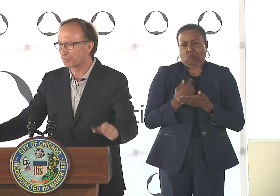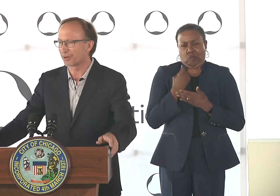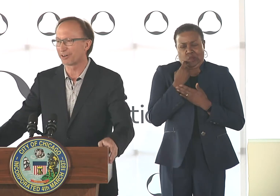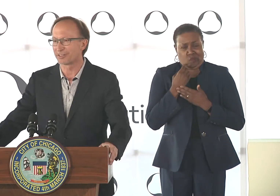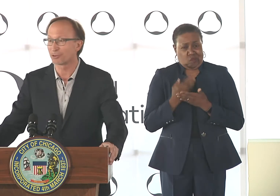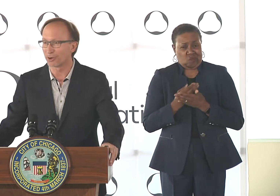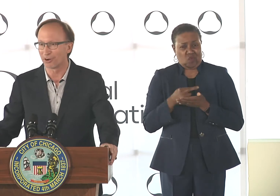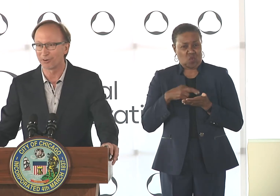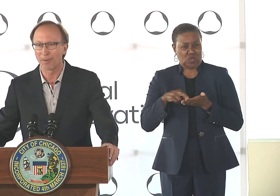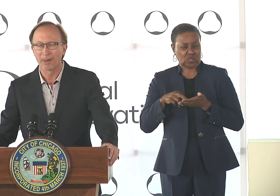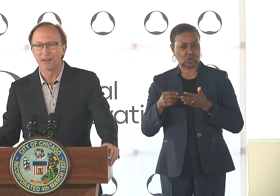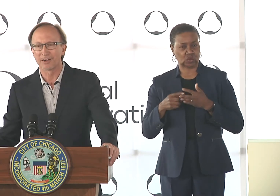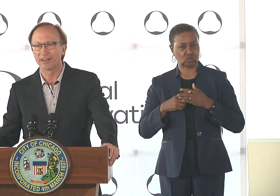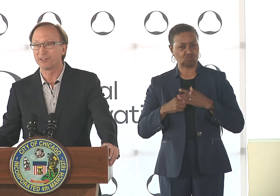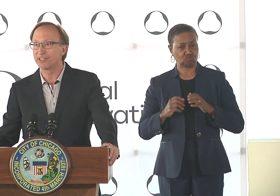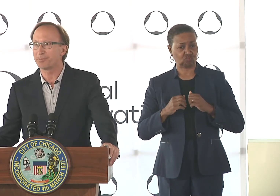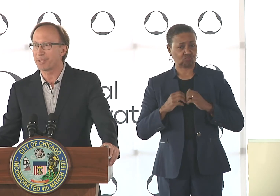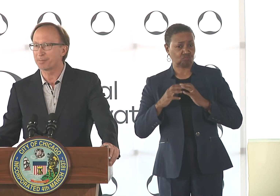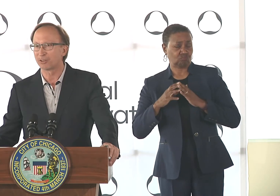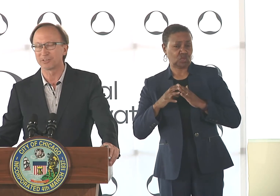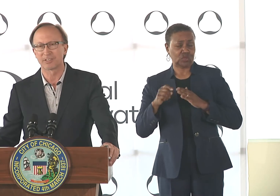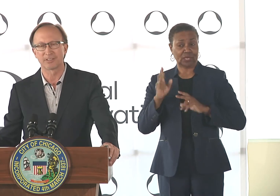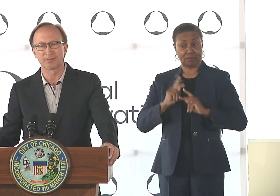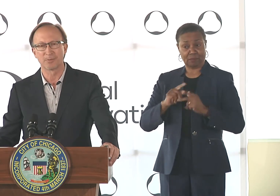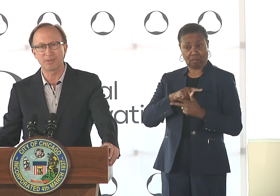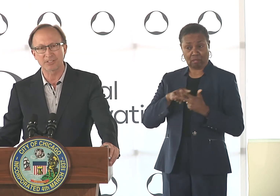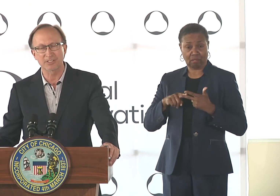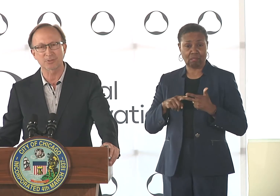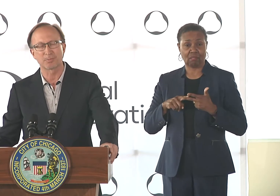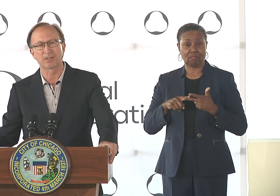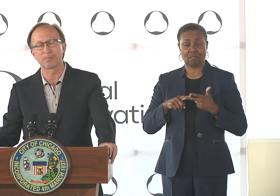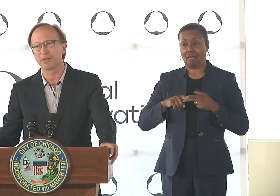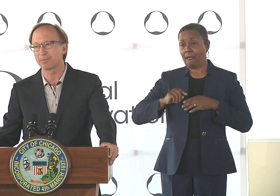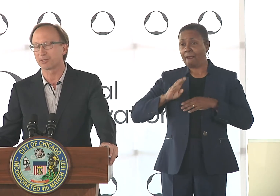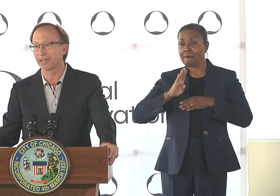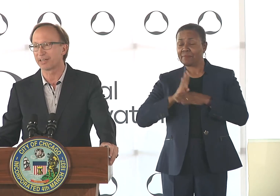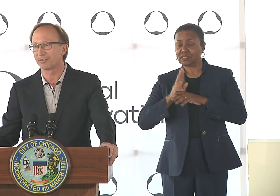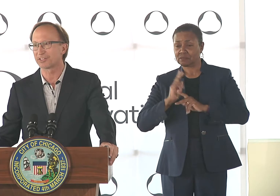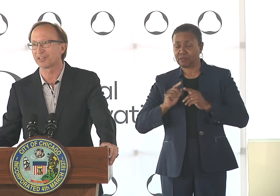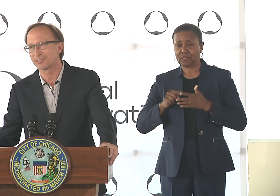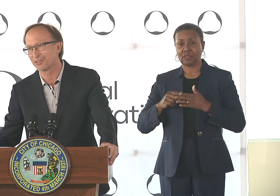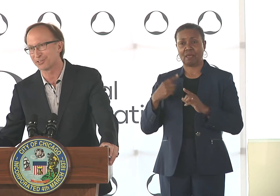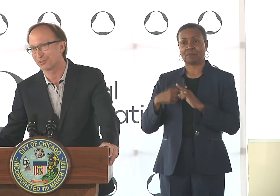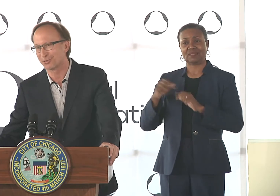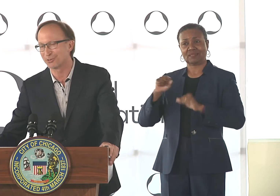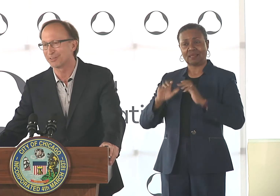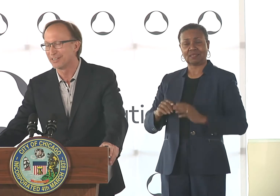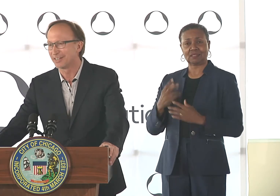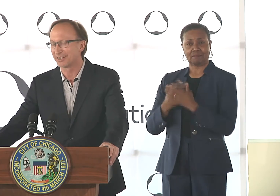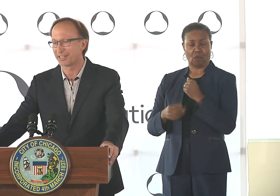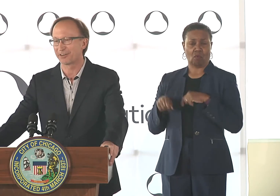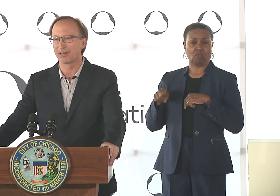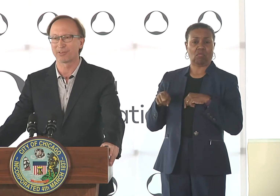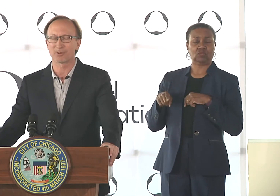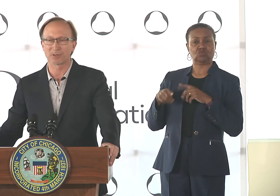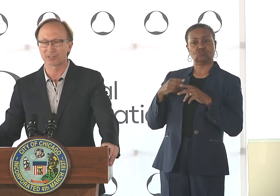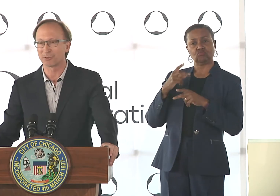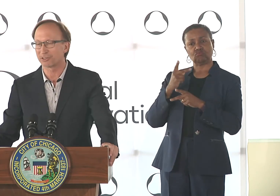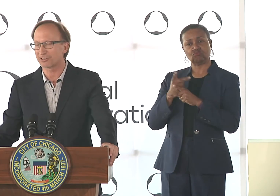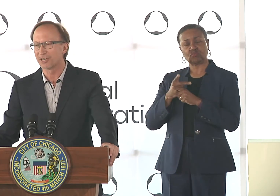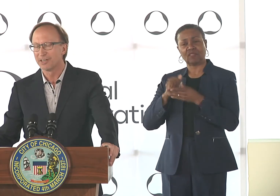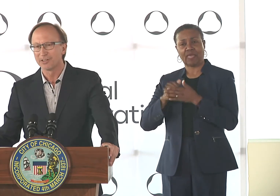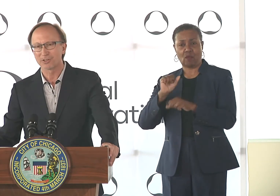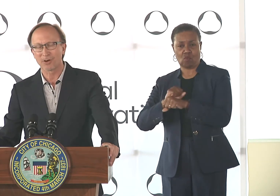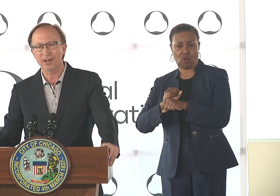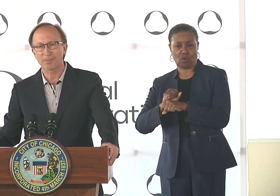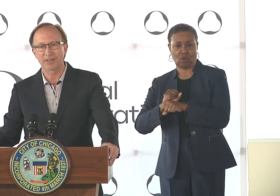research enterprise grow, and you need people, the business people and the scientists to carry out their work. So it